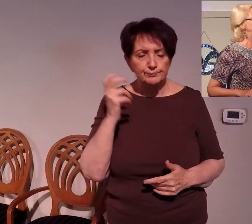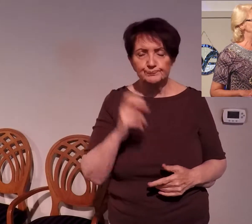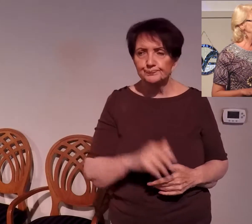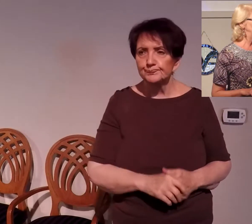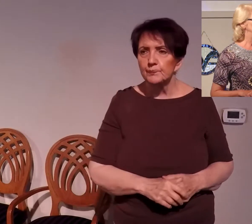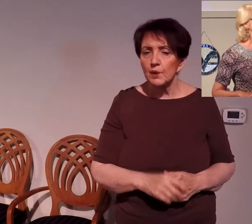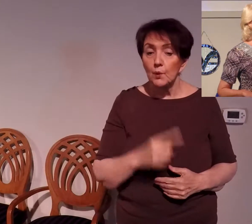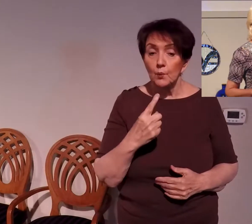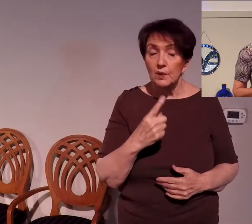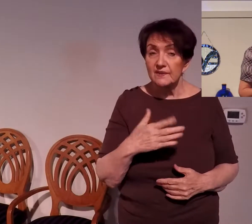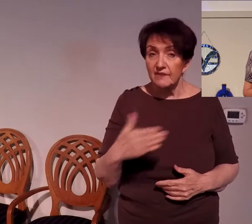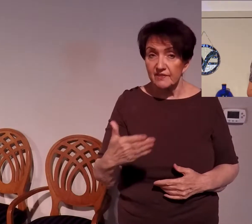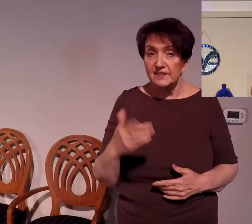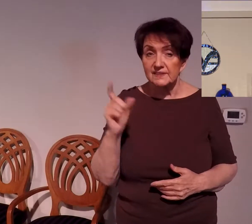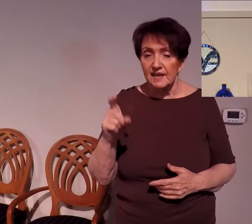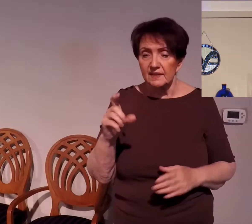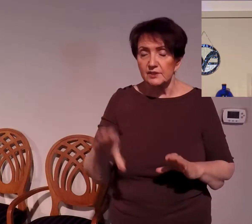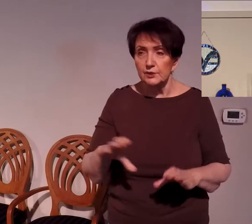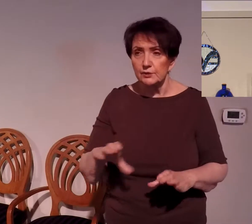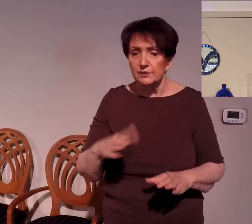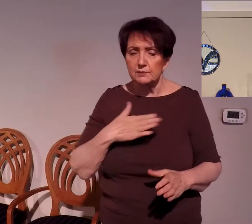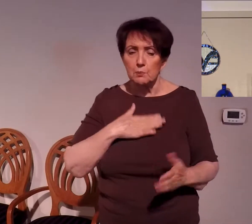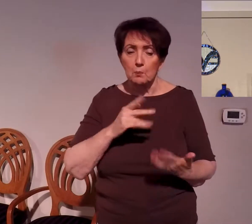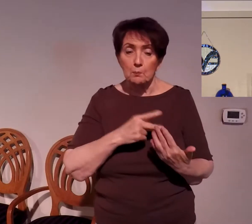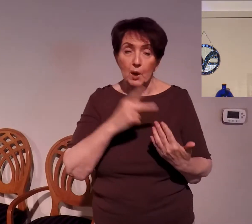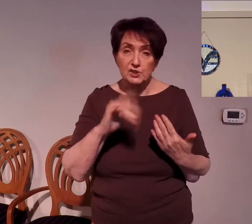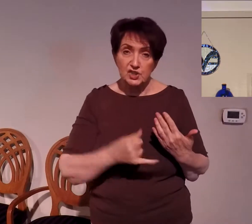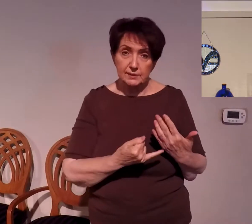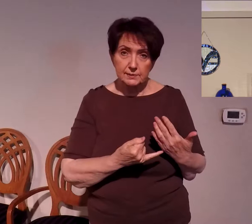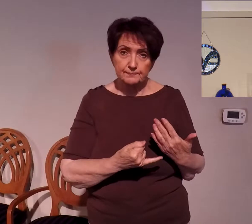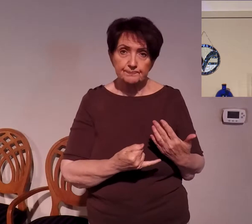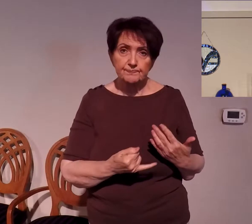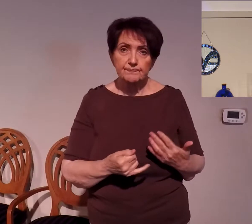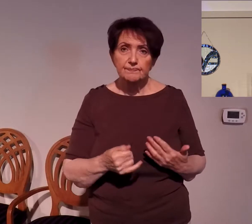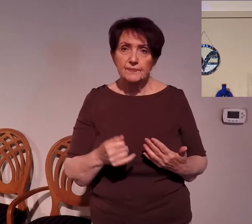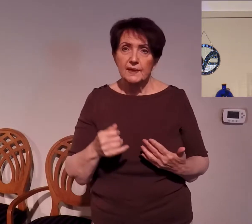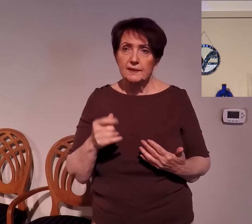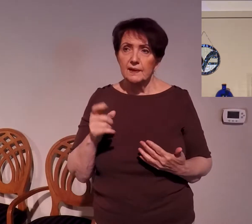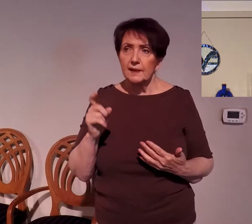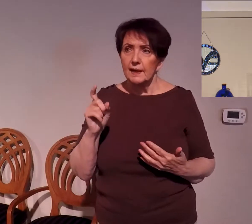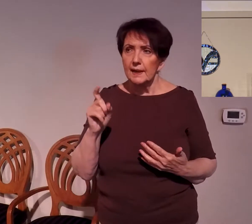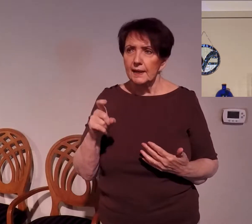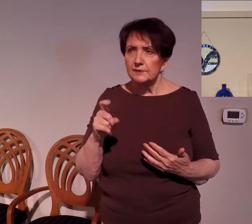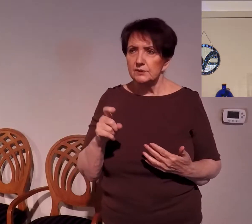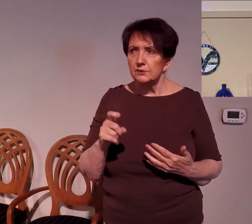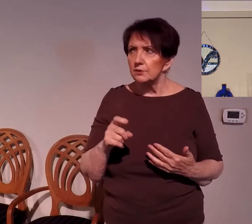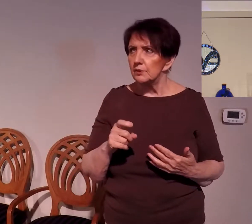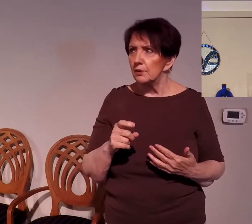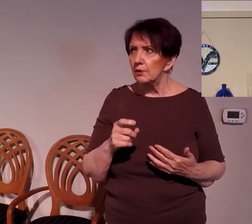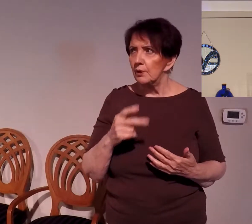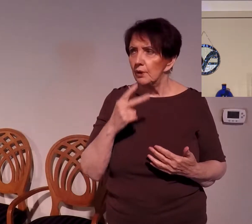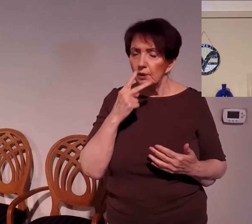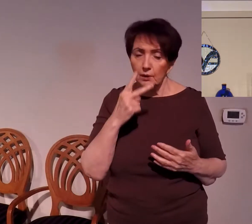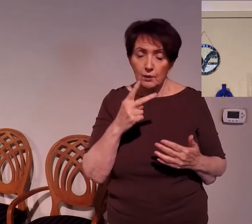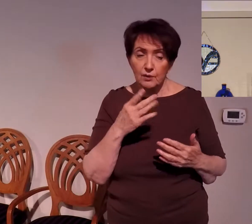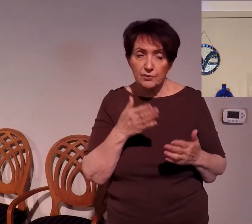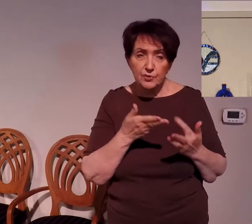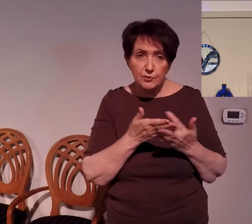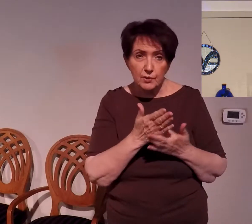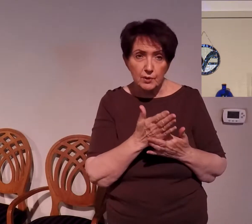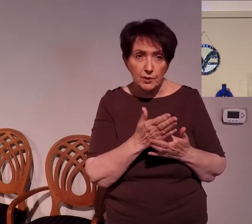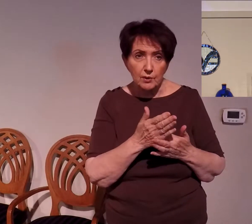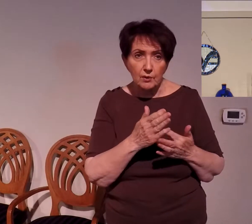that I had to do as one of my projects for one of my classes is I had to comb through the entire book,